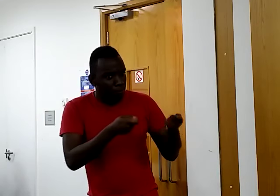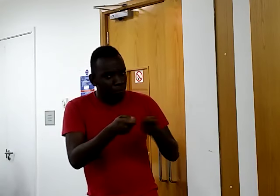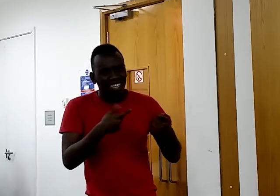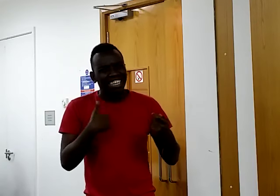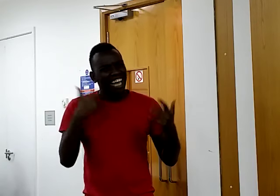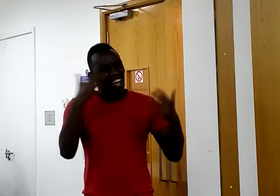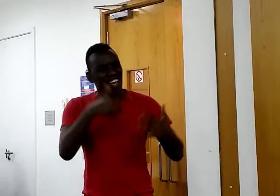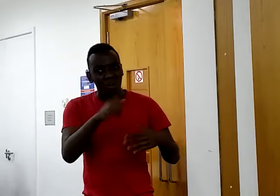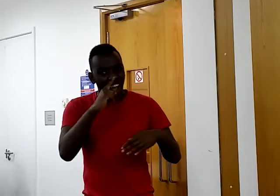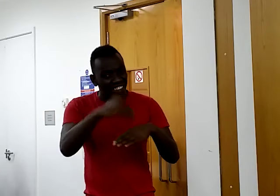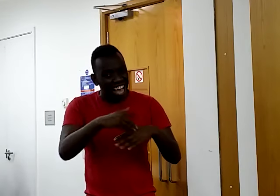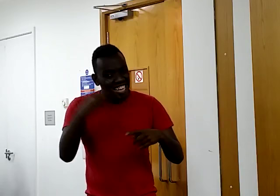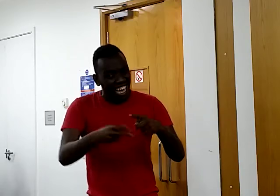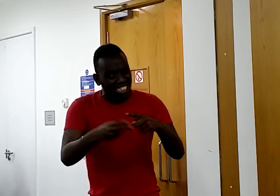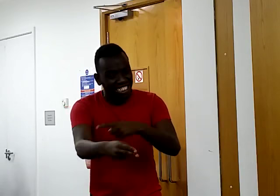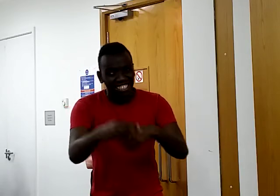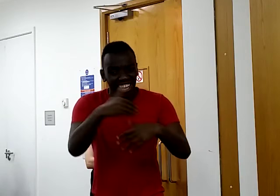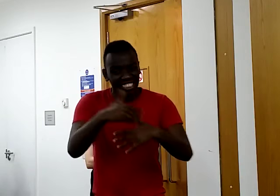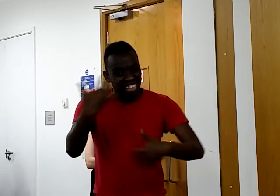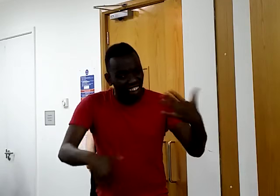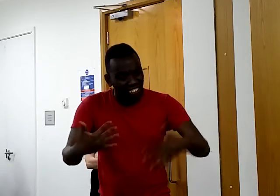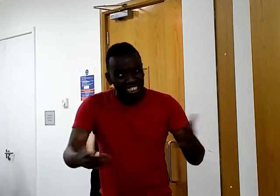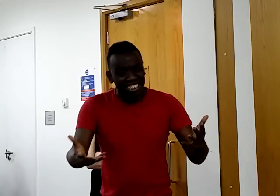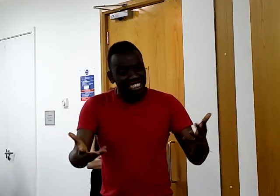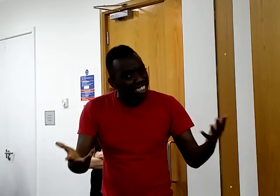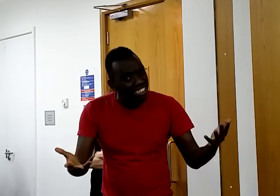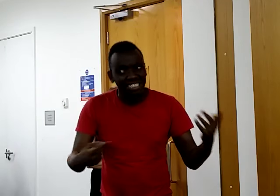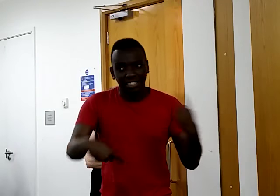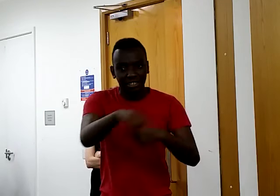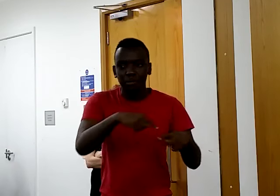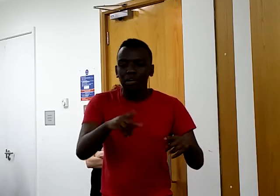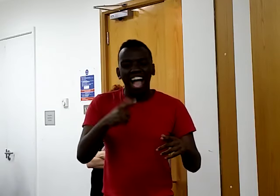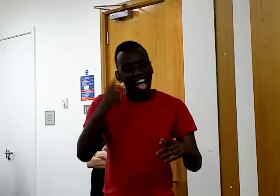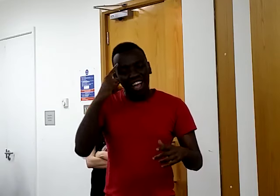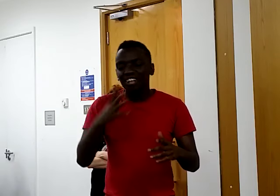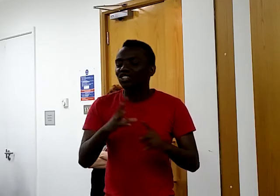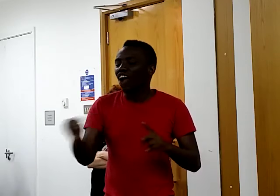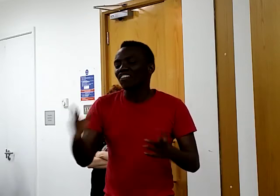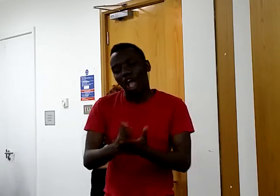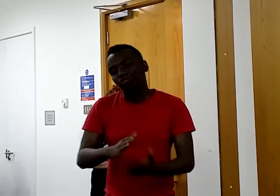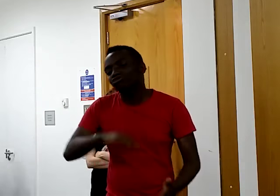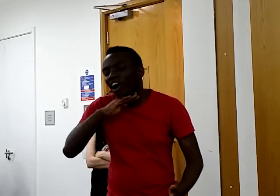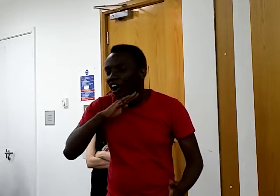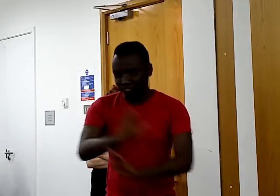things that we took for granted. You know, and the impact on the cuts. I'm